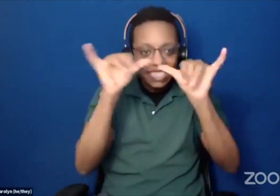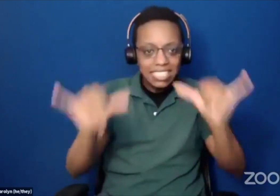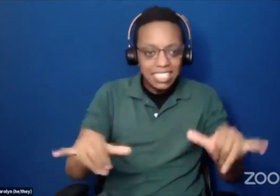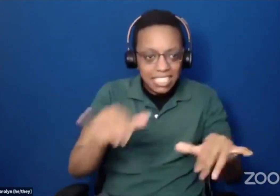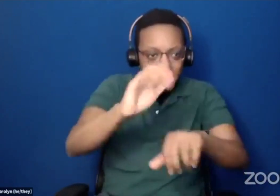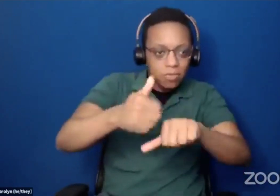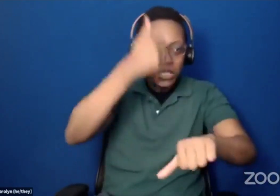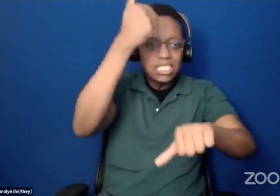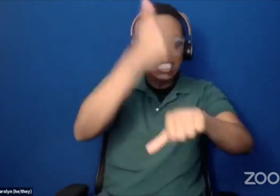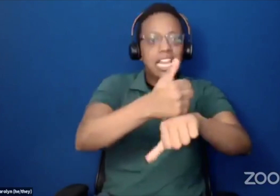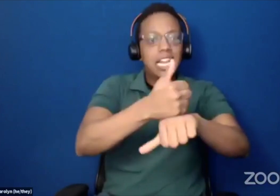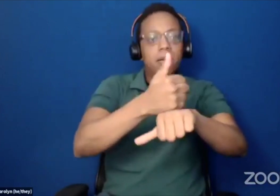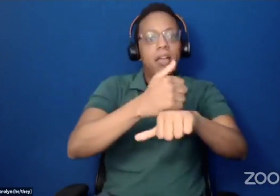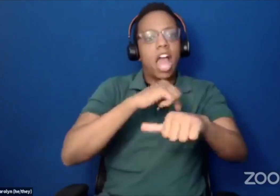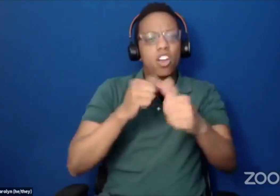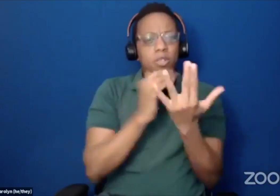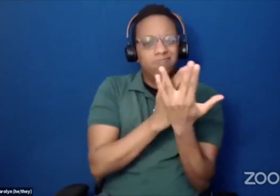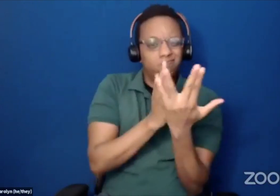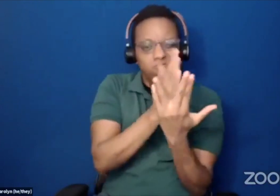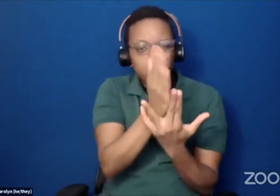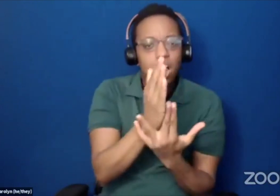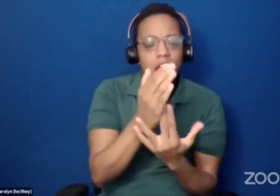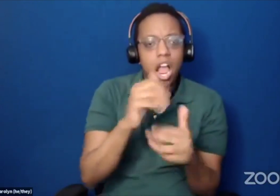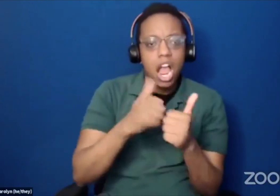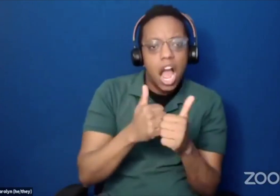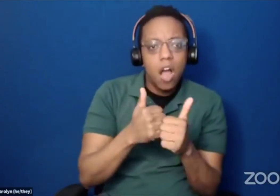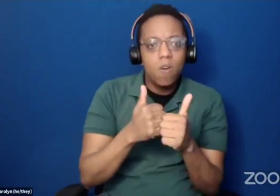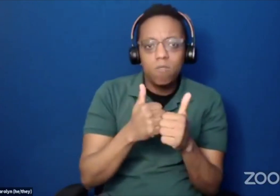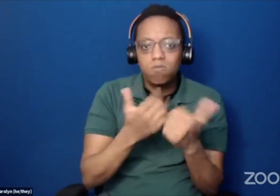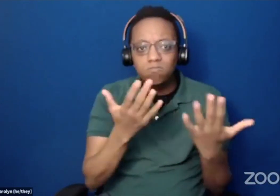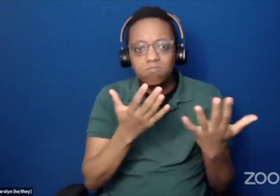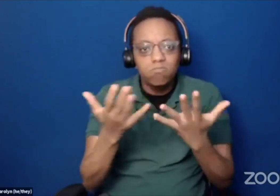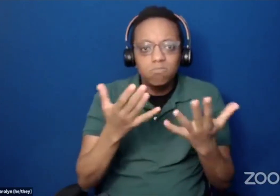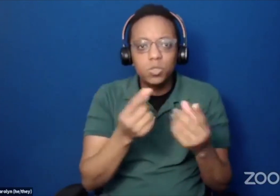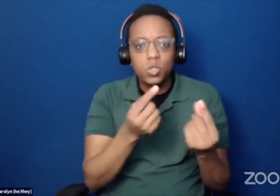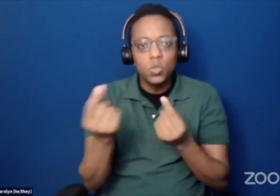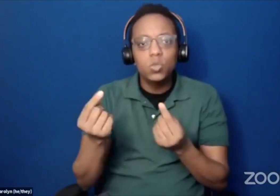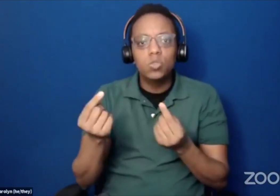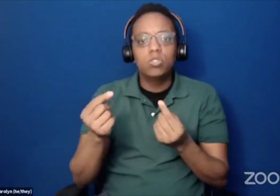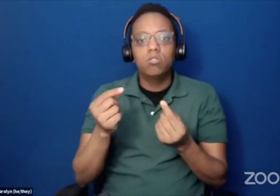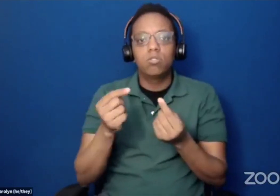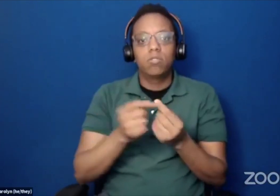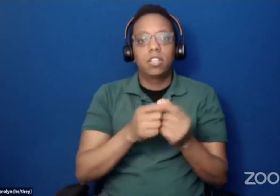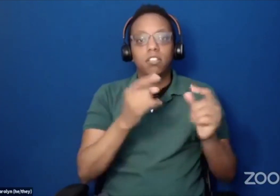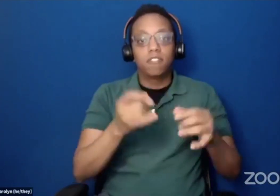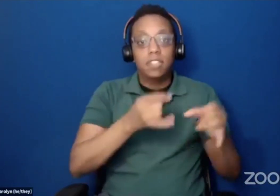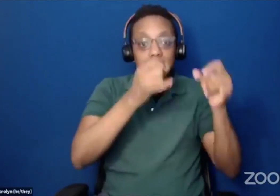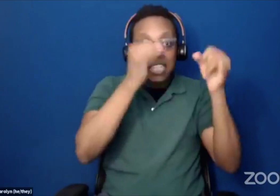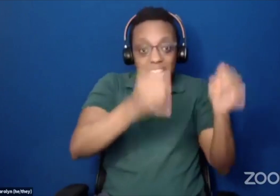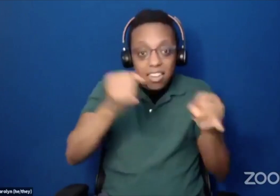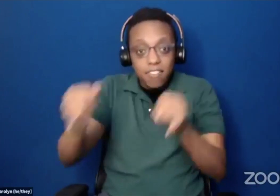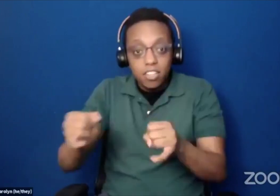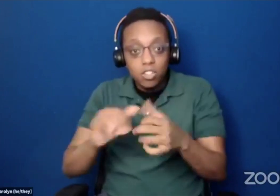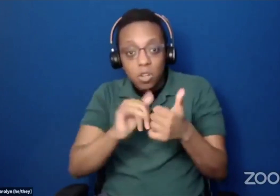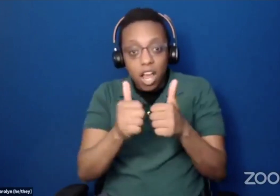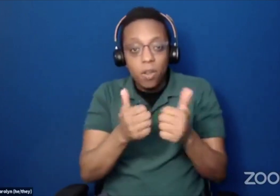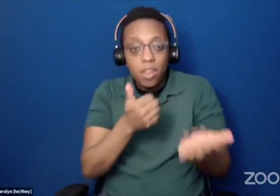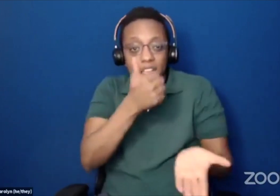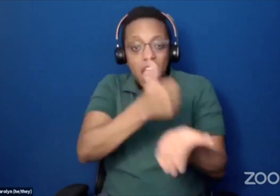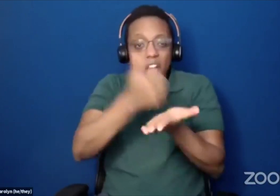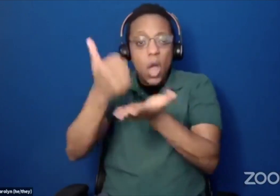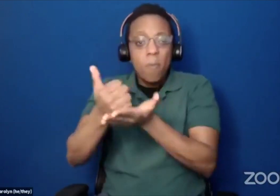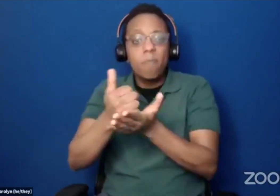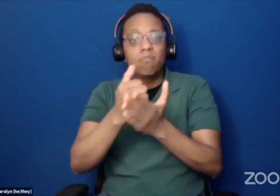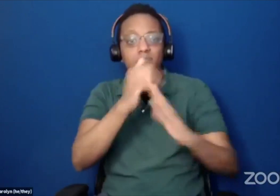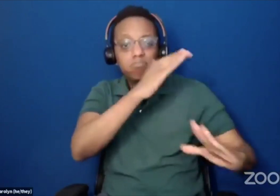can we advocate for those who are dealing with the barriers in place? And our advocacy have increased in that work. We have to rethink of how